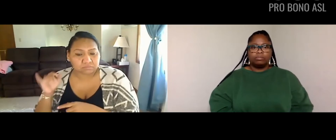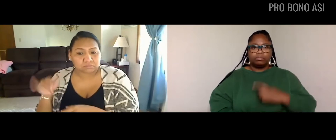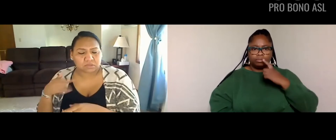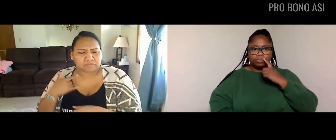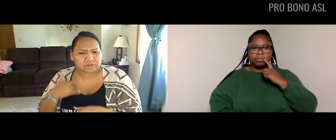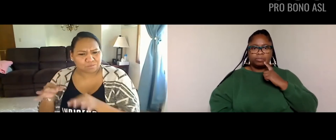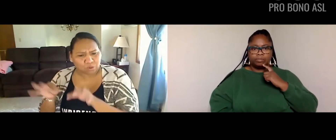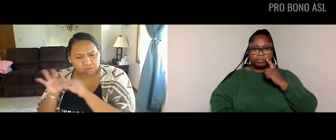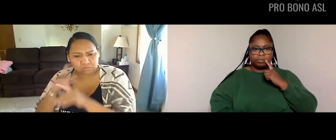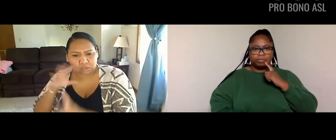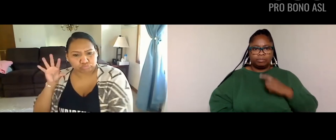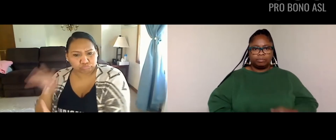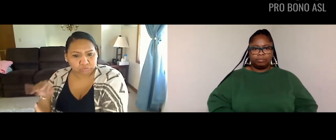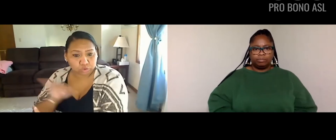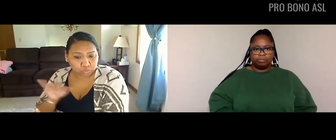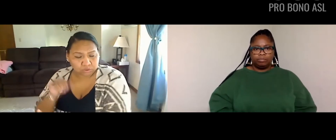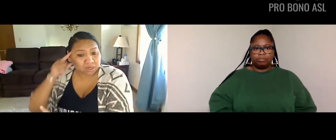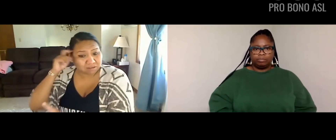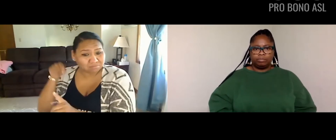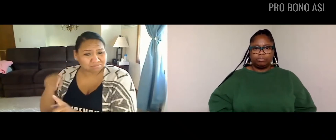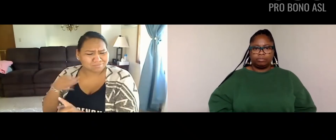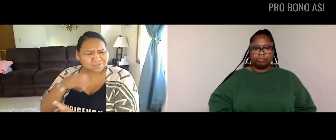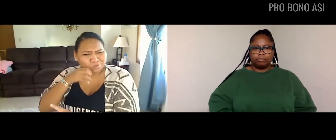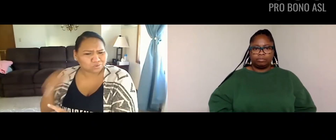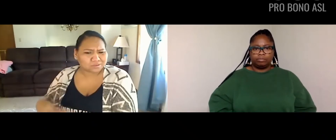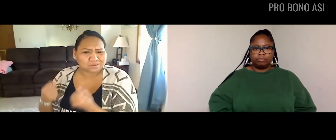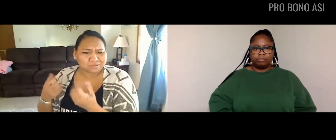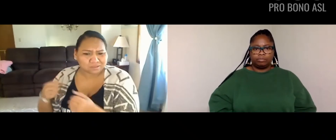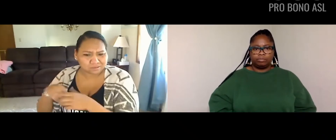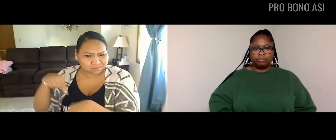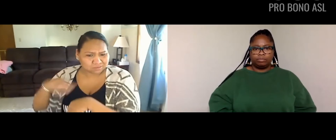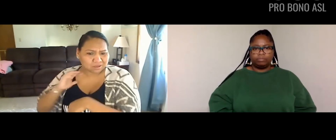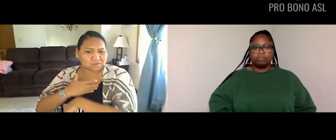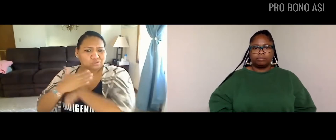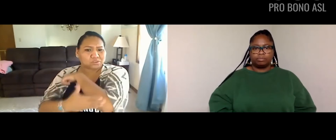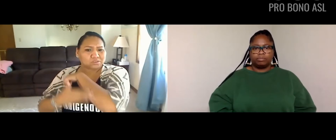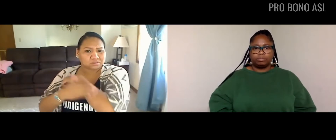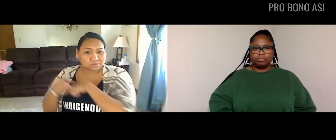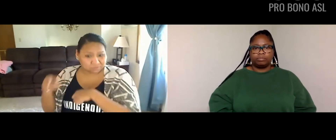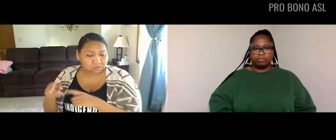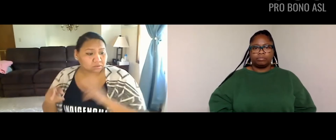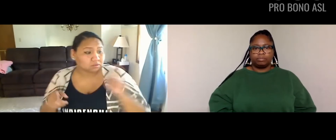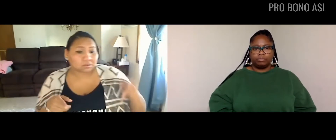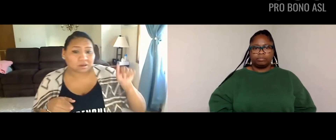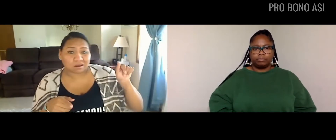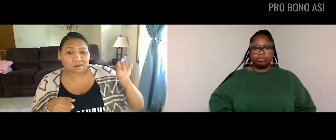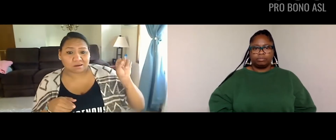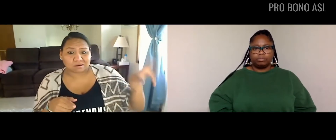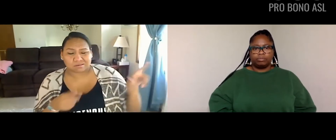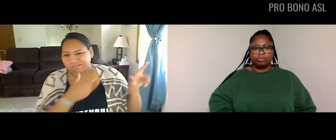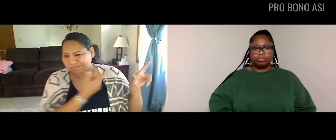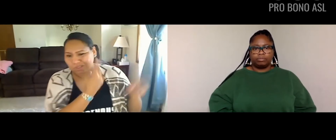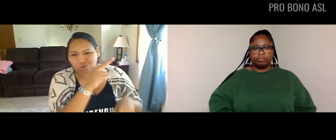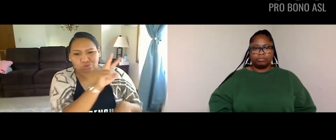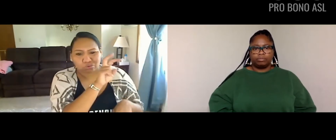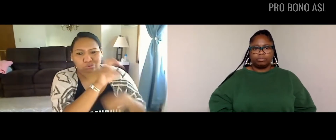and Indigenous Sign Language. We need more of a spotlight on Indigenous Sign Language. It's native to